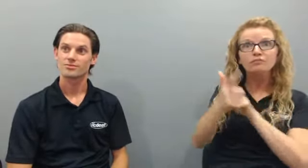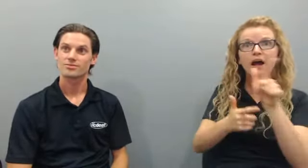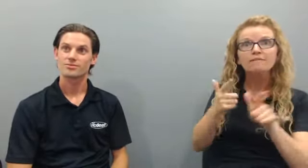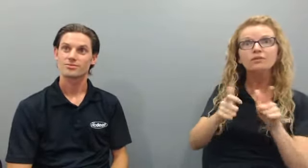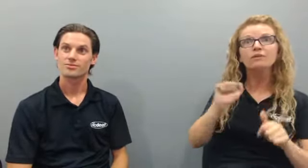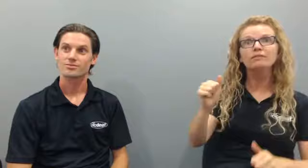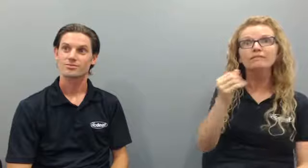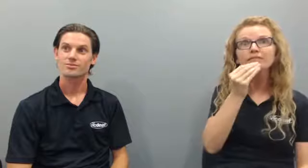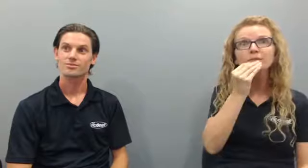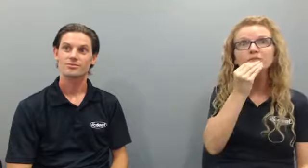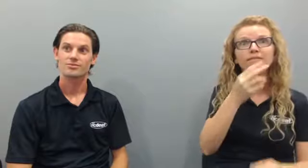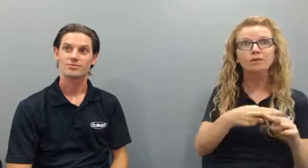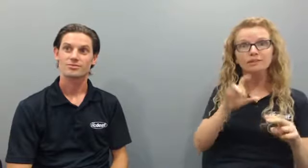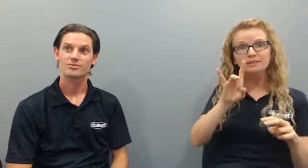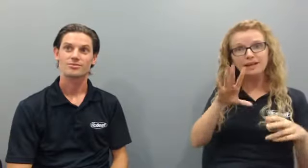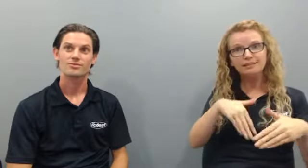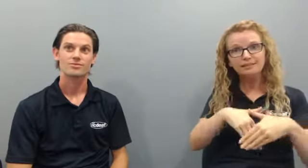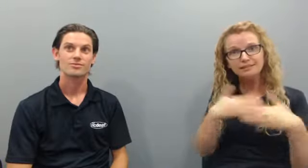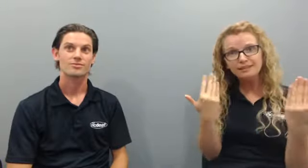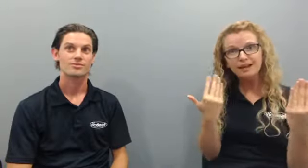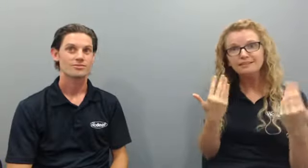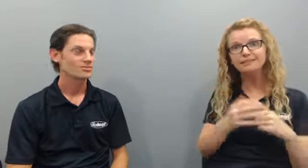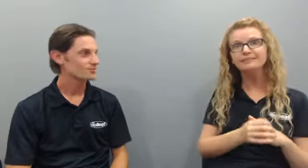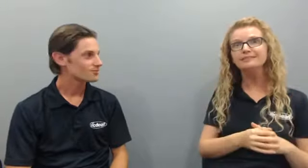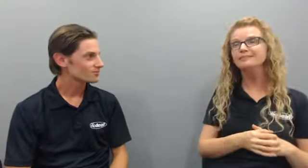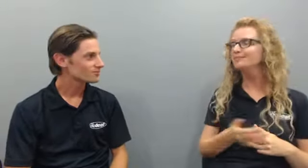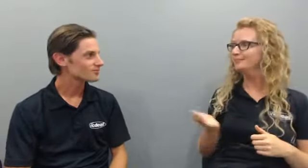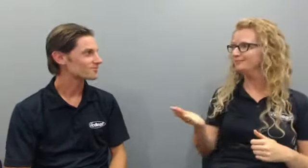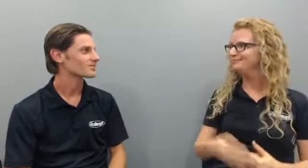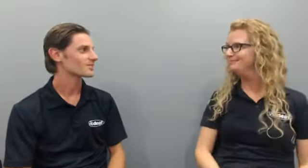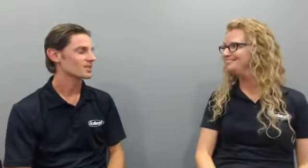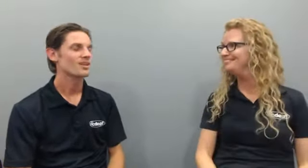have to cover their travel and their food costs for the 10 days? Daniel.